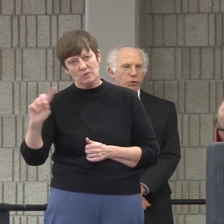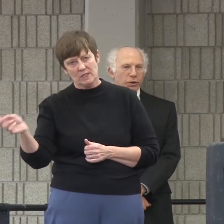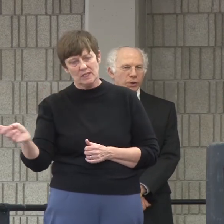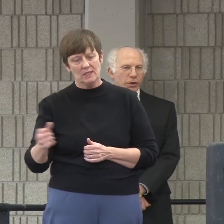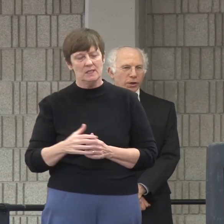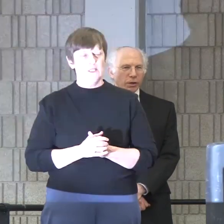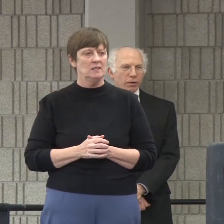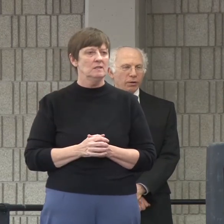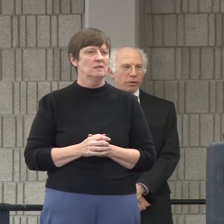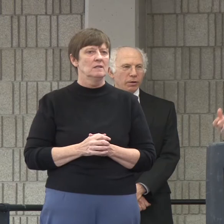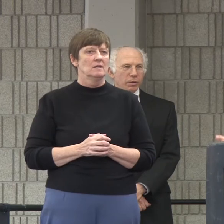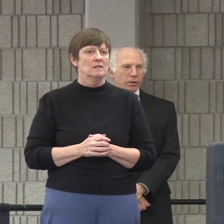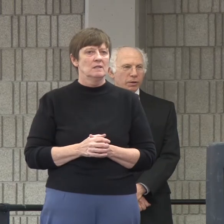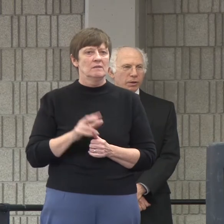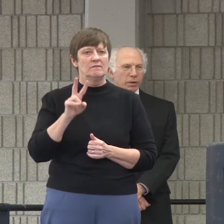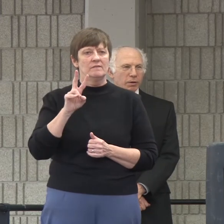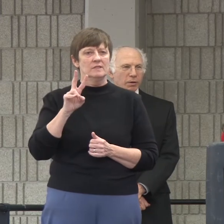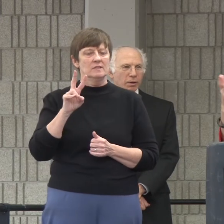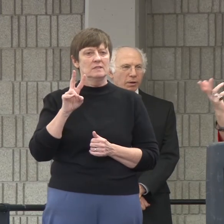Ozi,